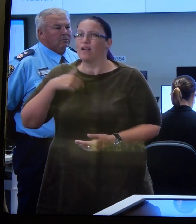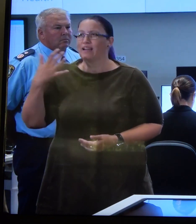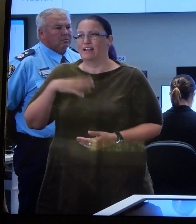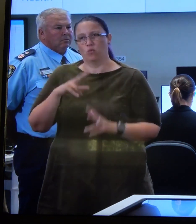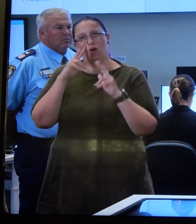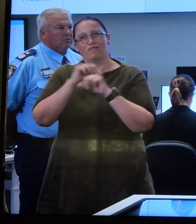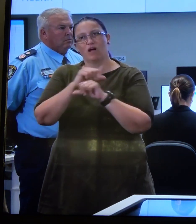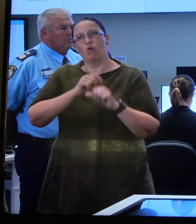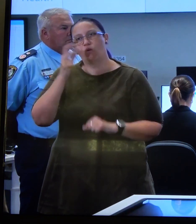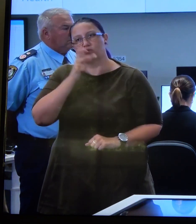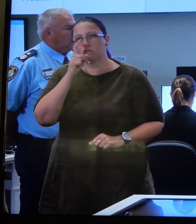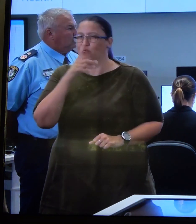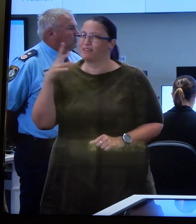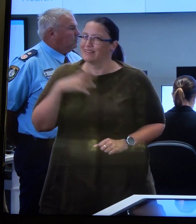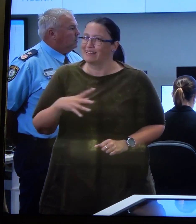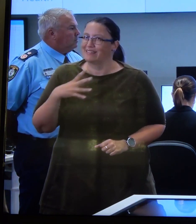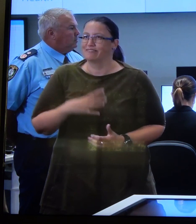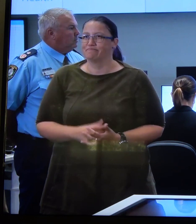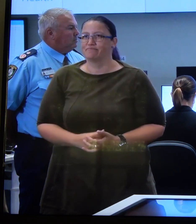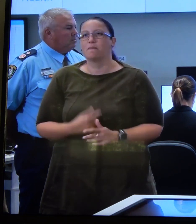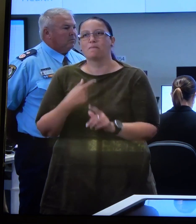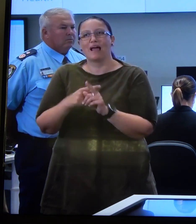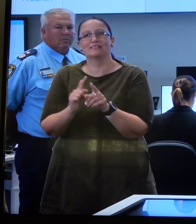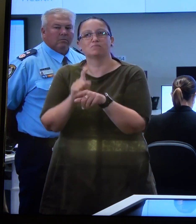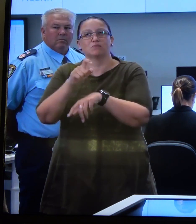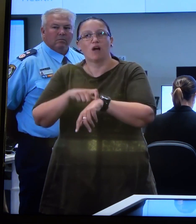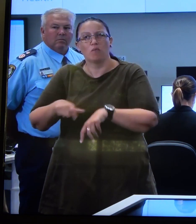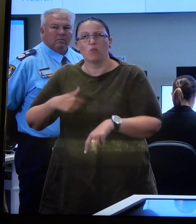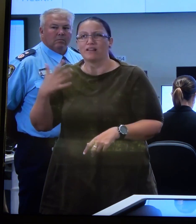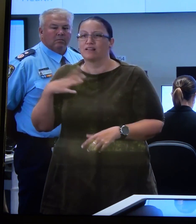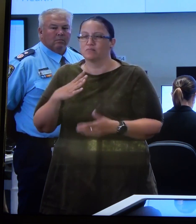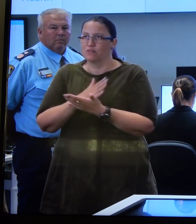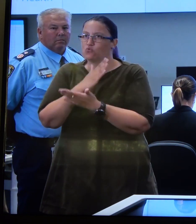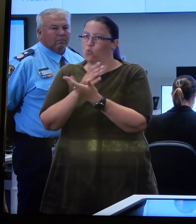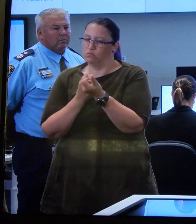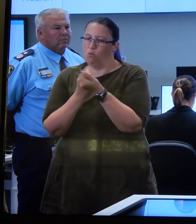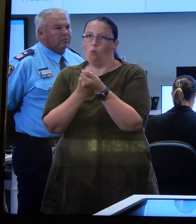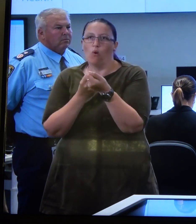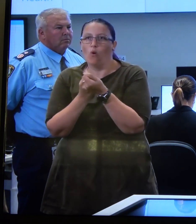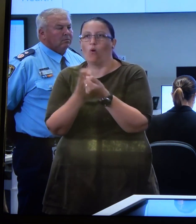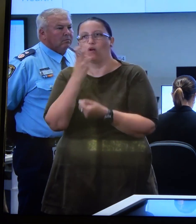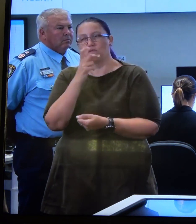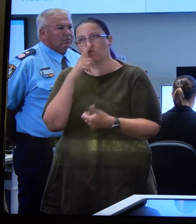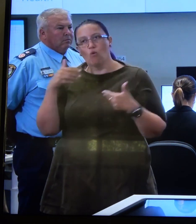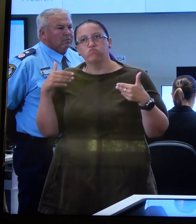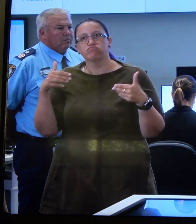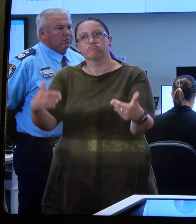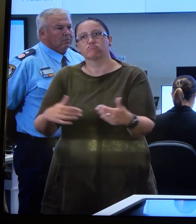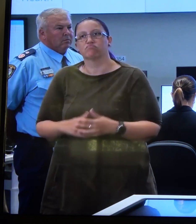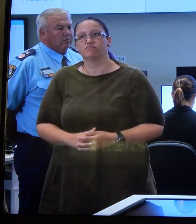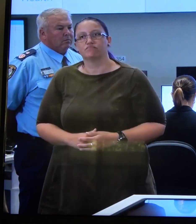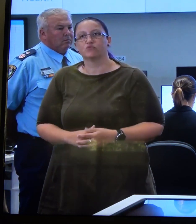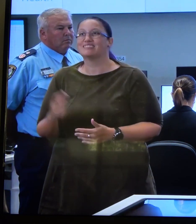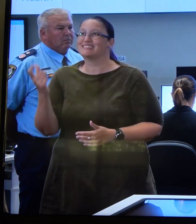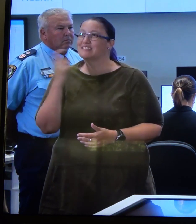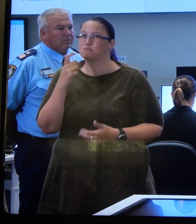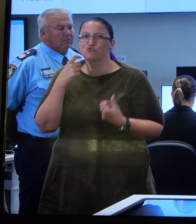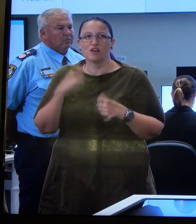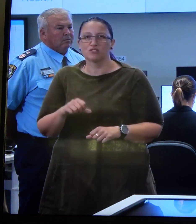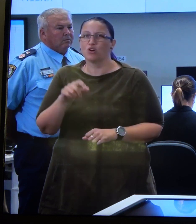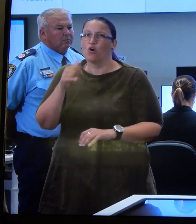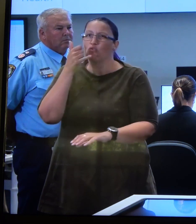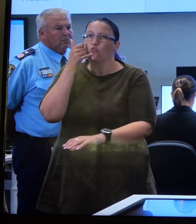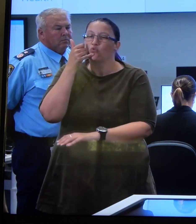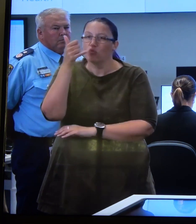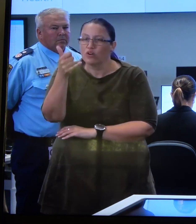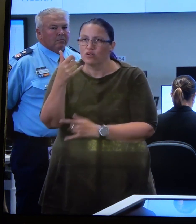elderly safe, but we also need to ensure that we're supporting them. So simple strategies about ringing them, checking in